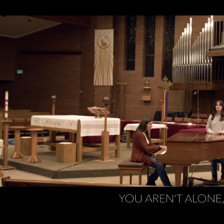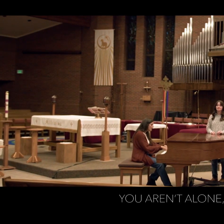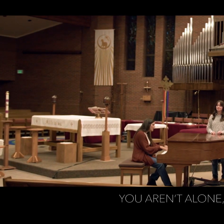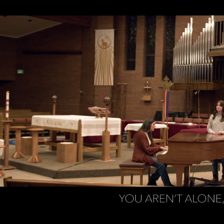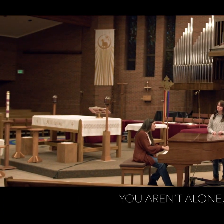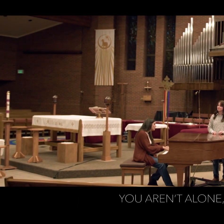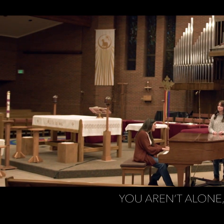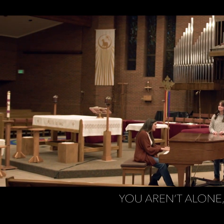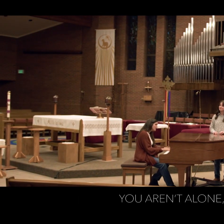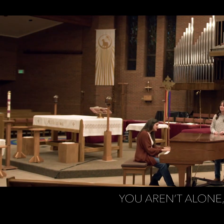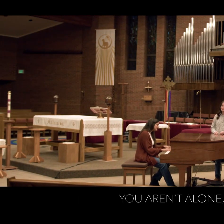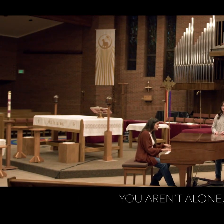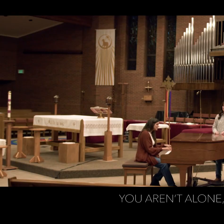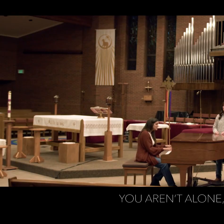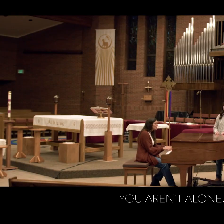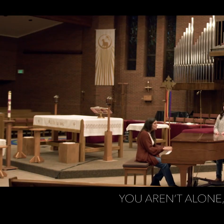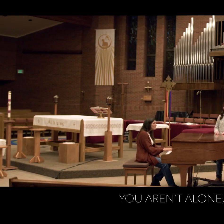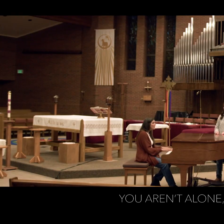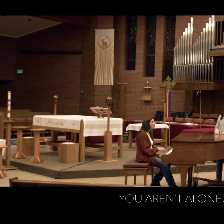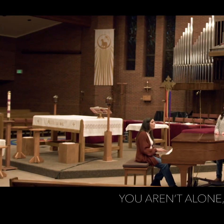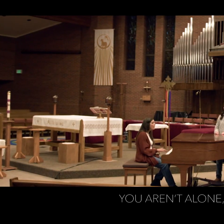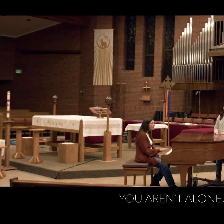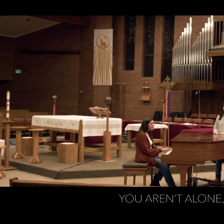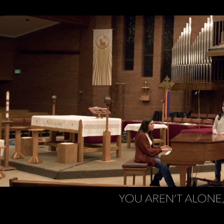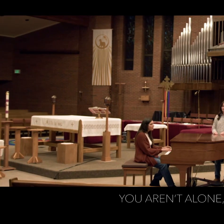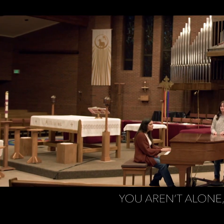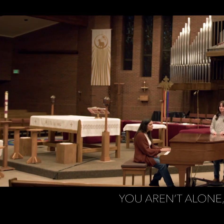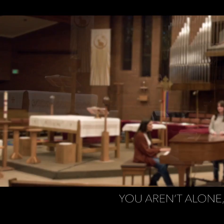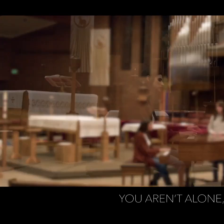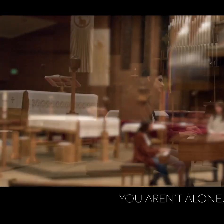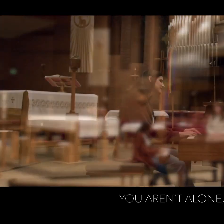You aren't alone, this is your